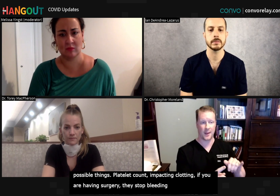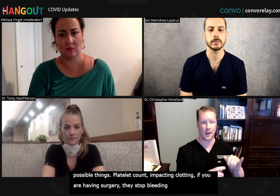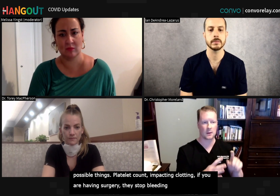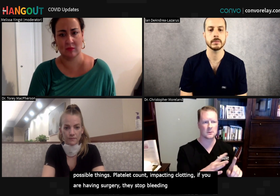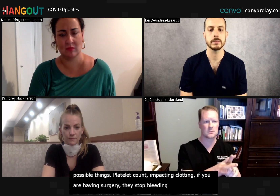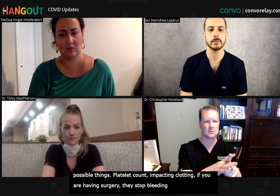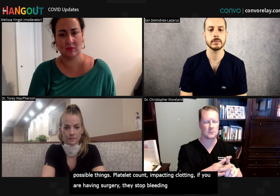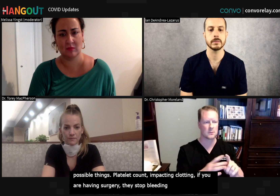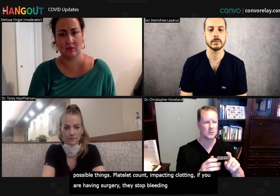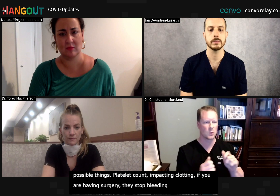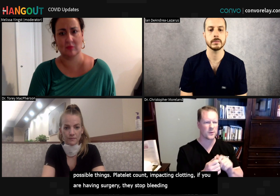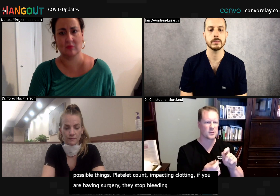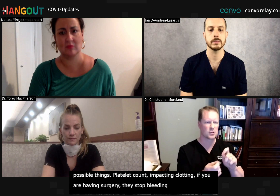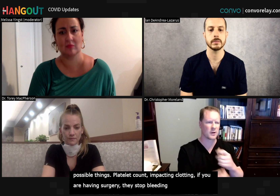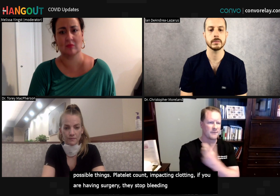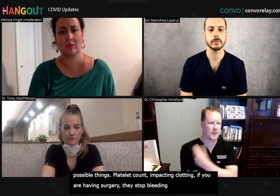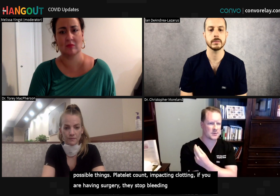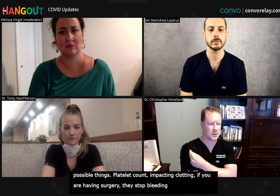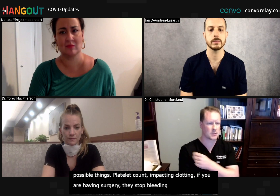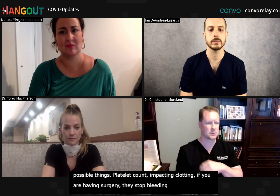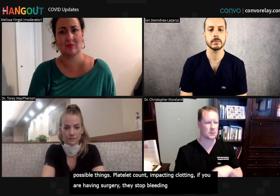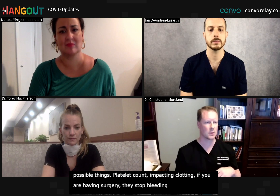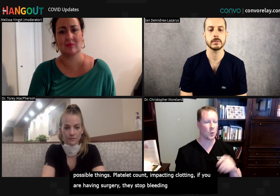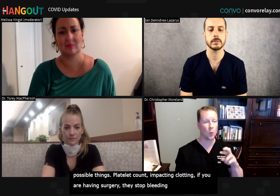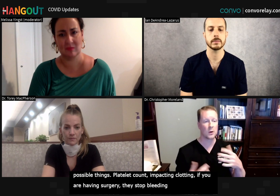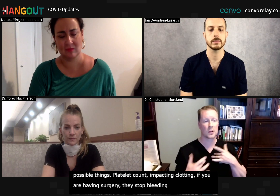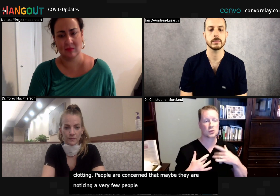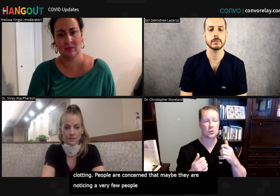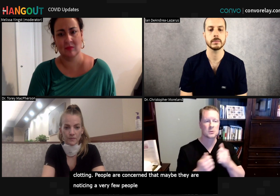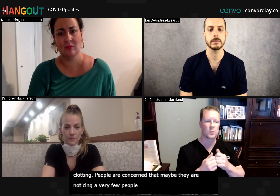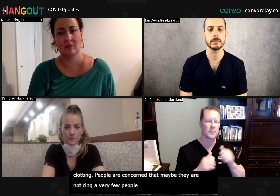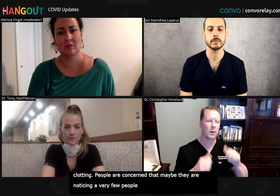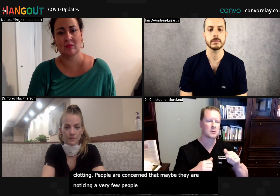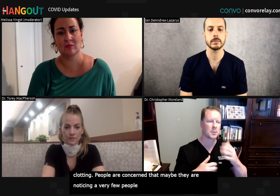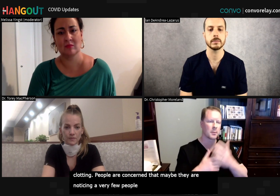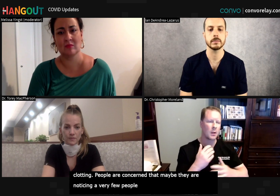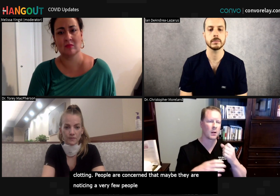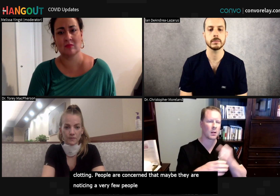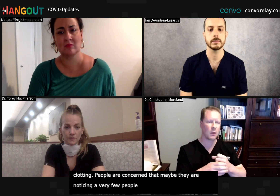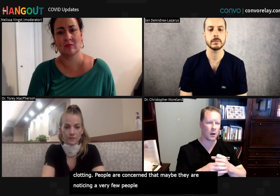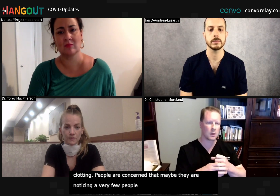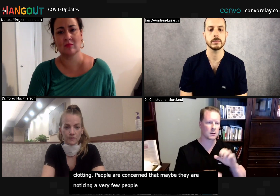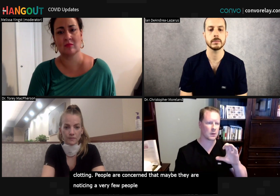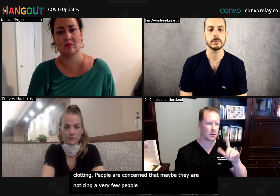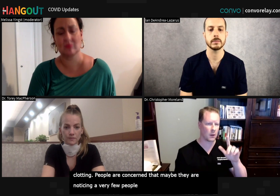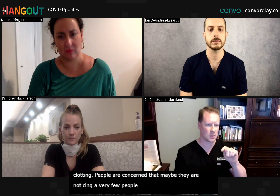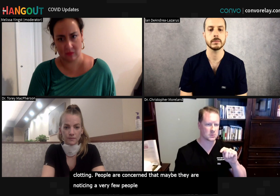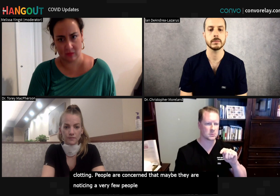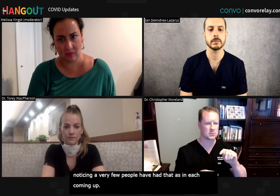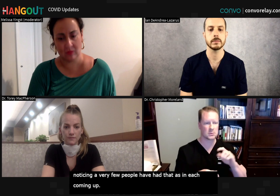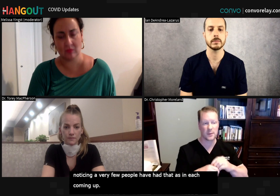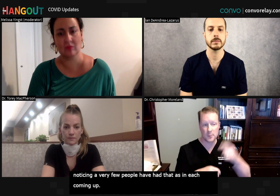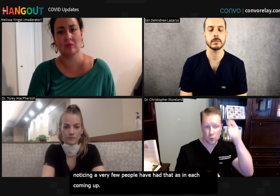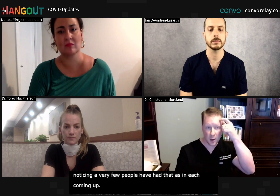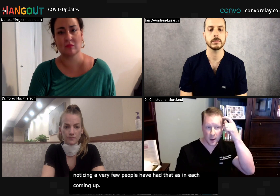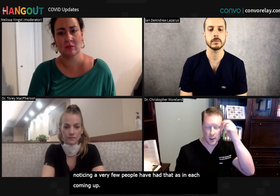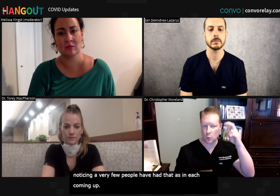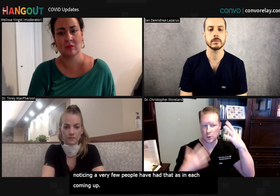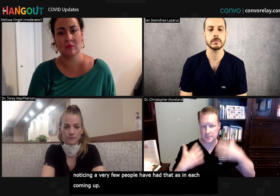few people have had that as an issue come up with certain vaccinations, or there's concerns with possible blood